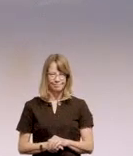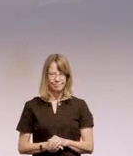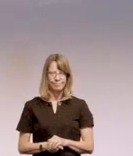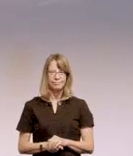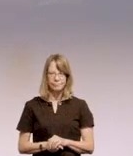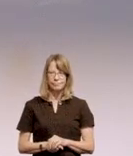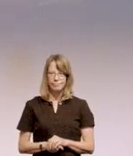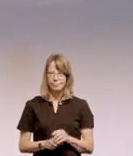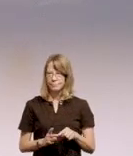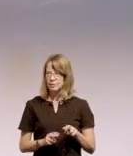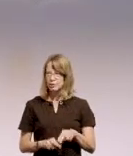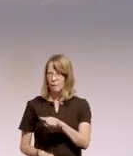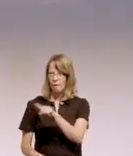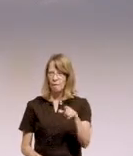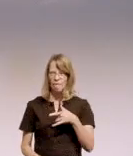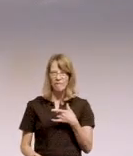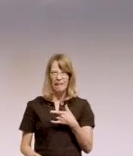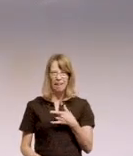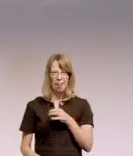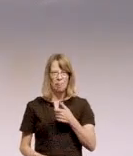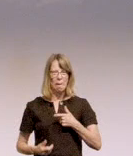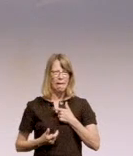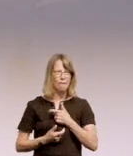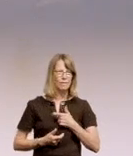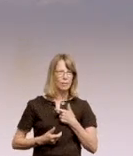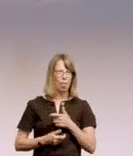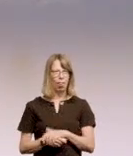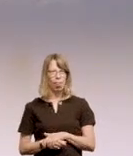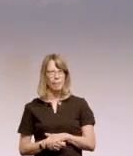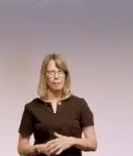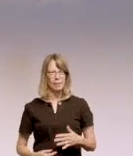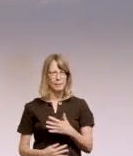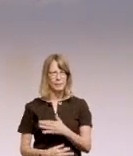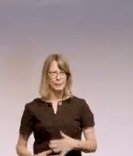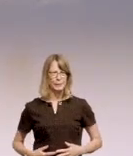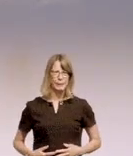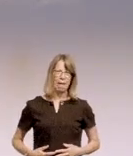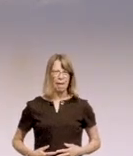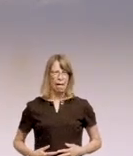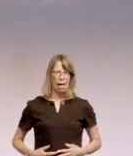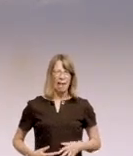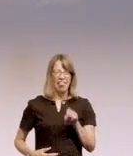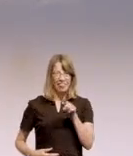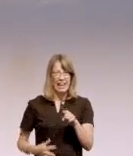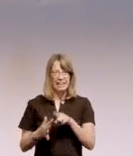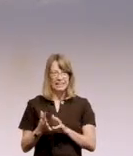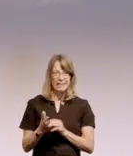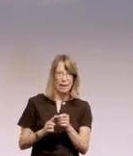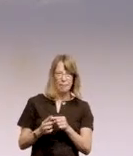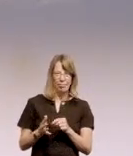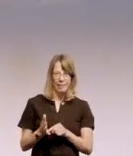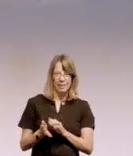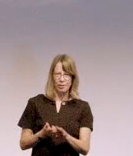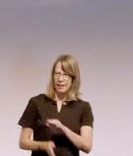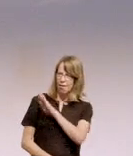If any of you are feeling really awkward right now, receding into the back of your chairs, got butterflies in your stomach, that's empathy. You guys are sitting here feeling empathy for me